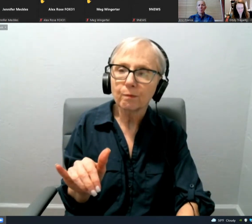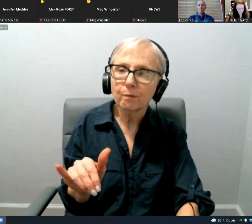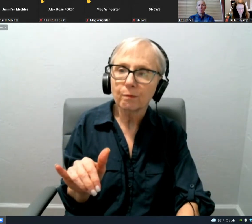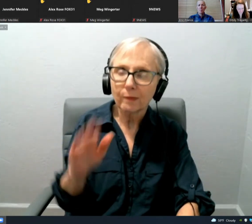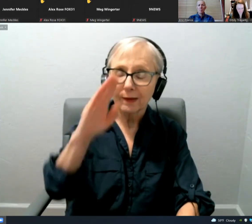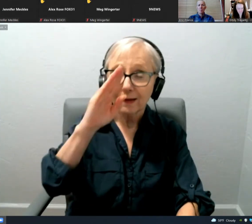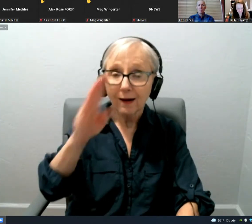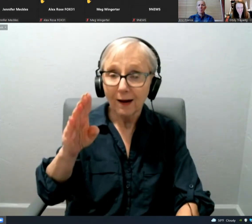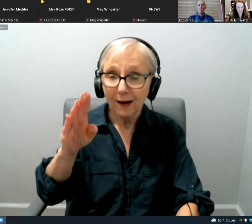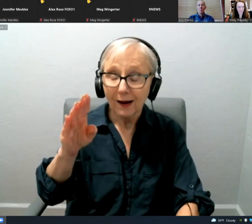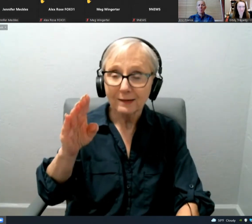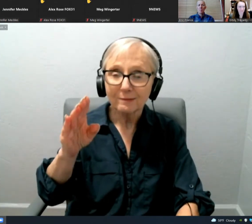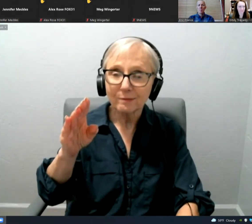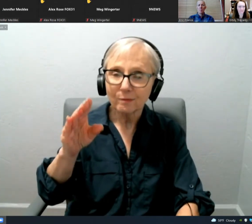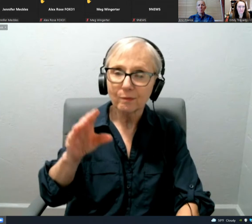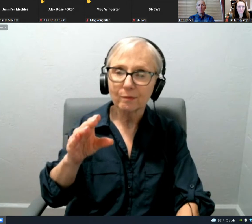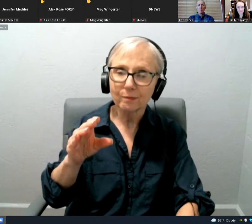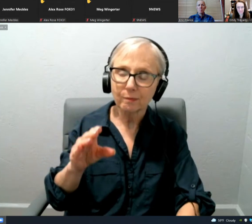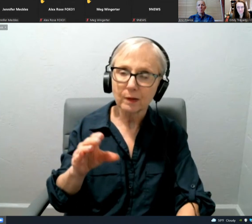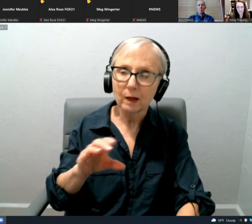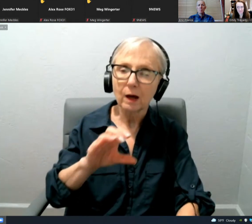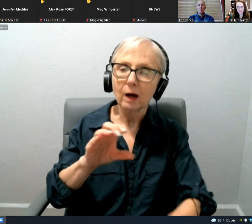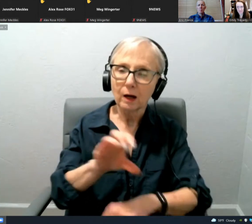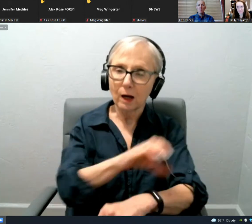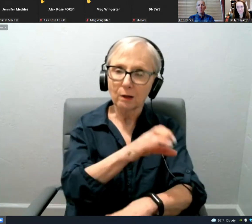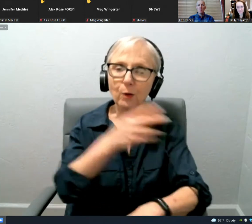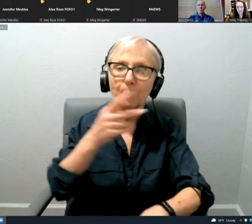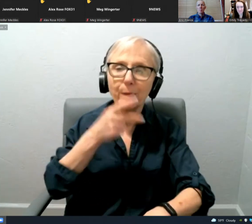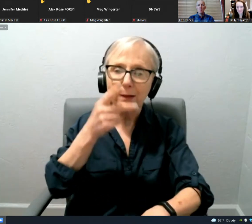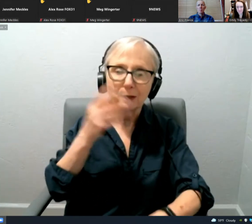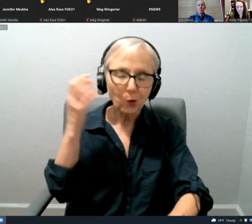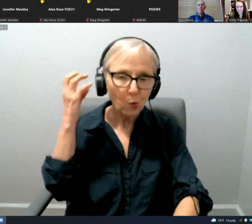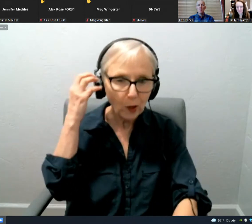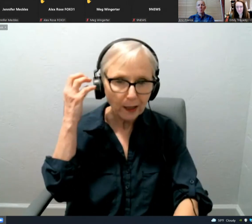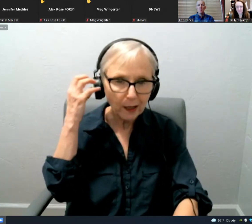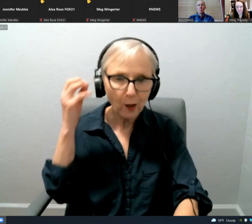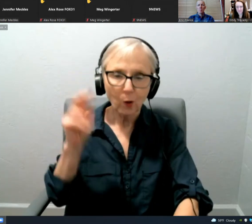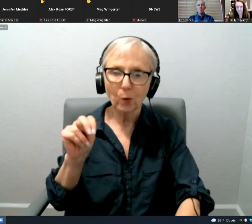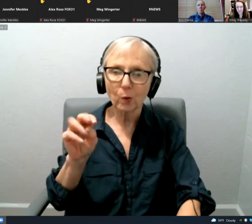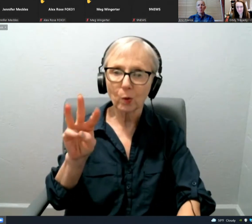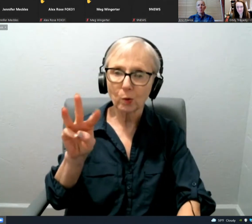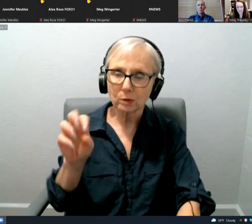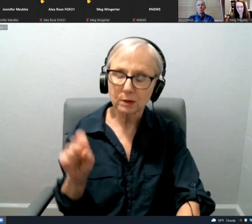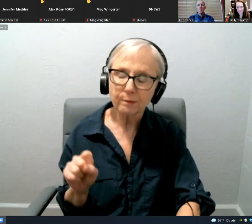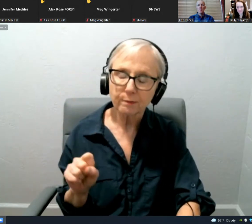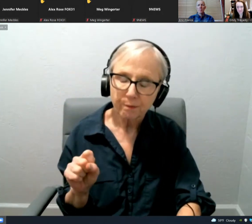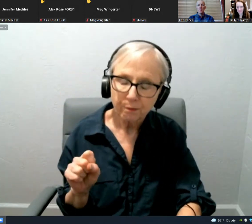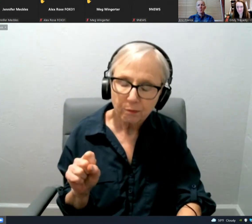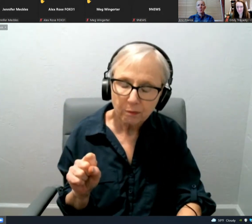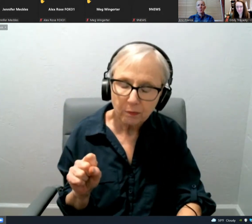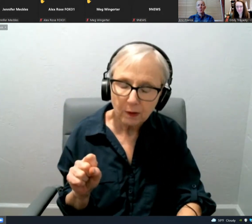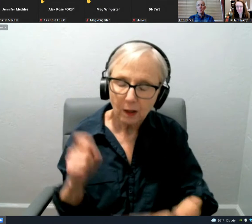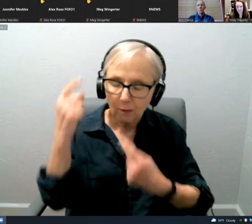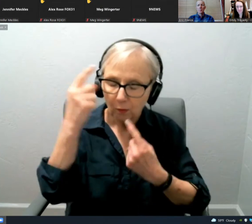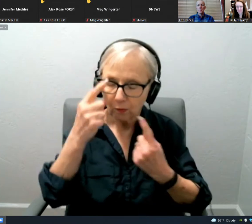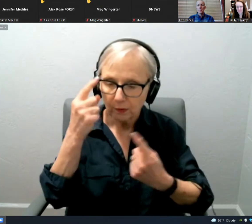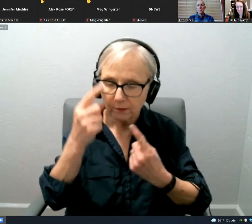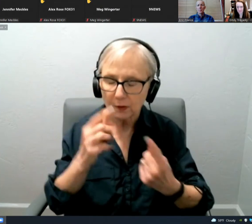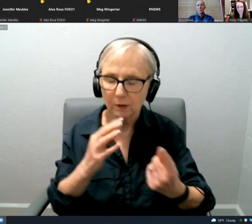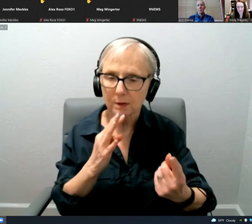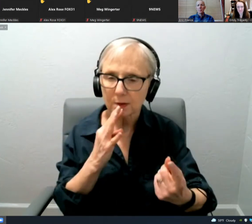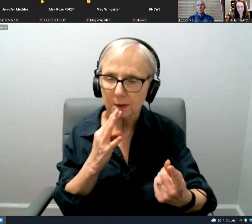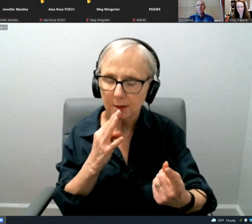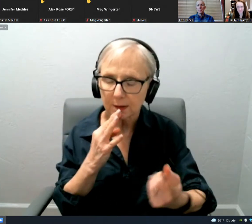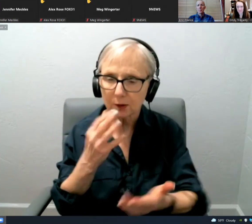Hi there, John Daly, Colorado Public Radio News. Thanks so much for taking our questions today. I'm wondering if you could speak to